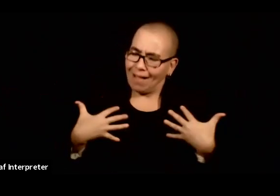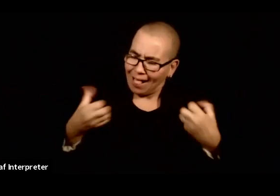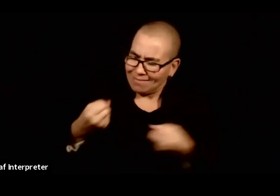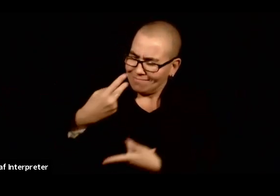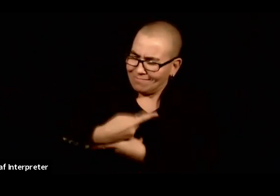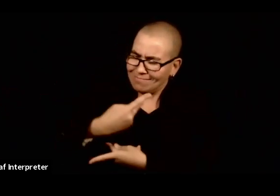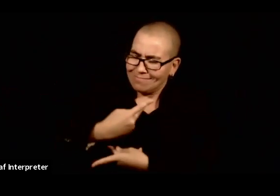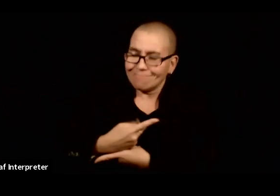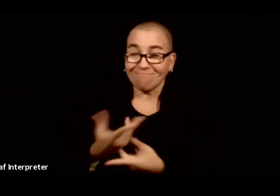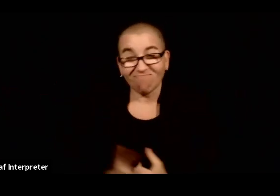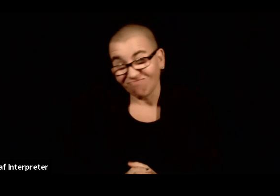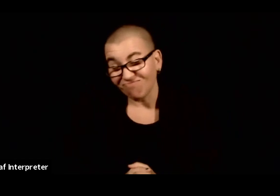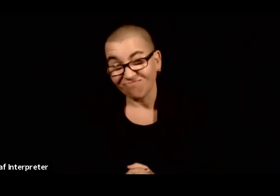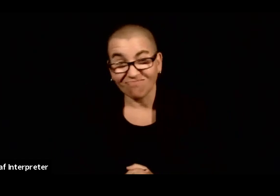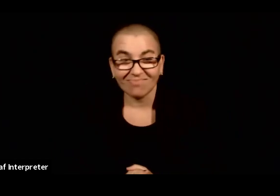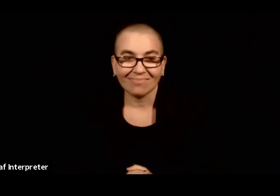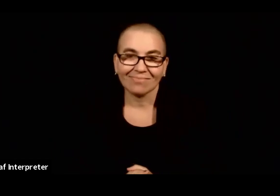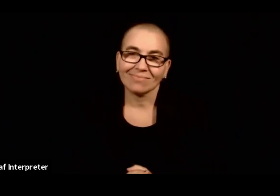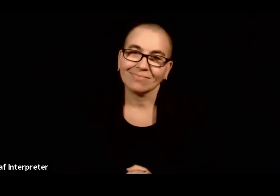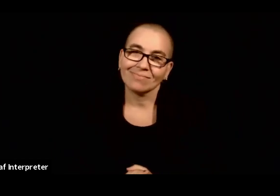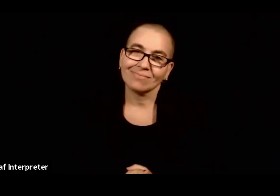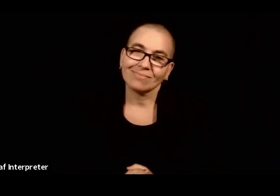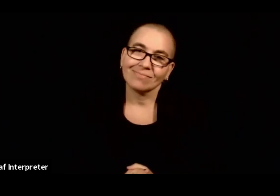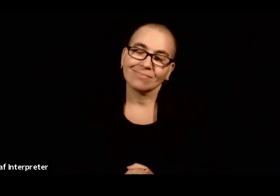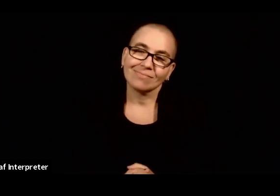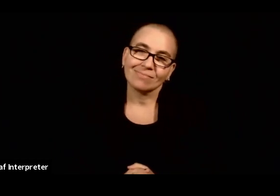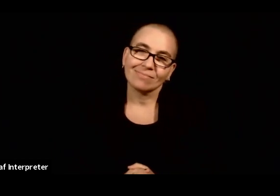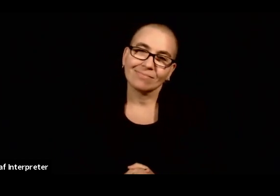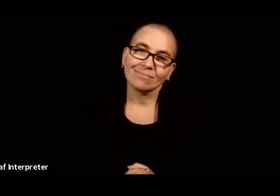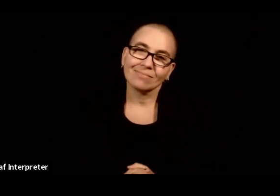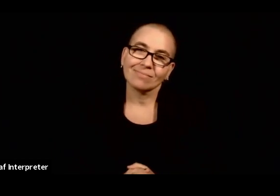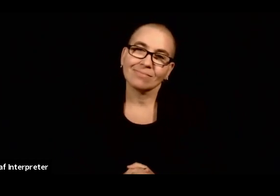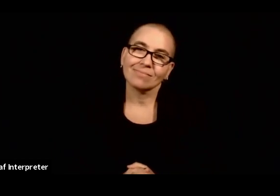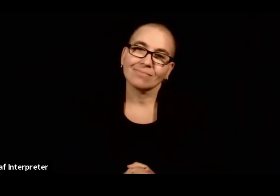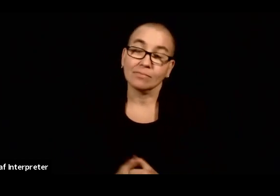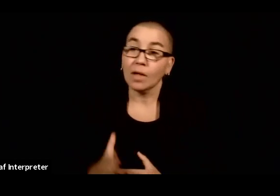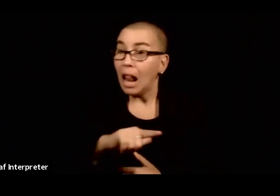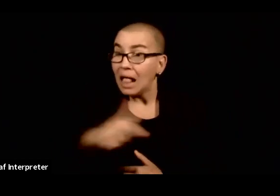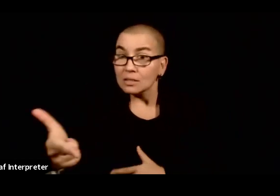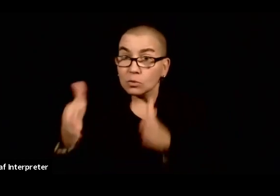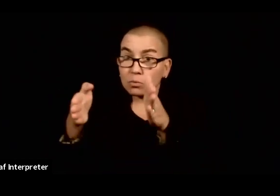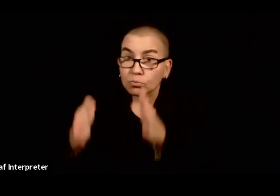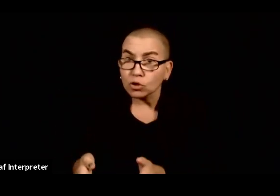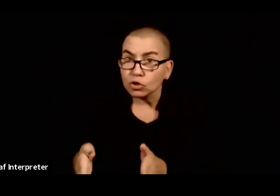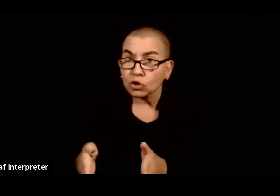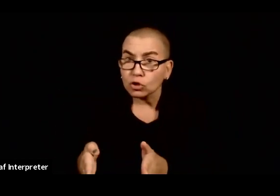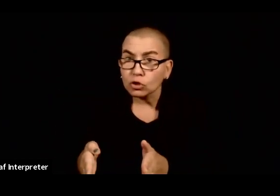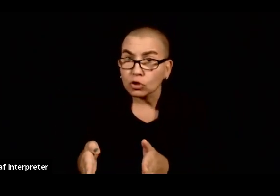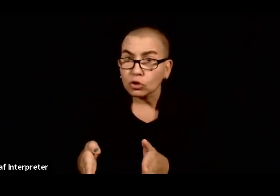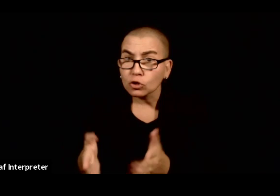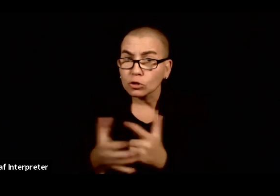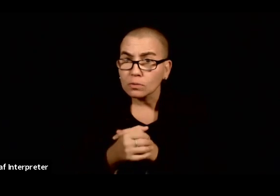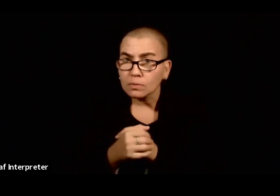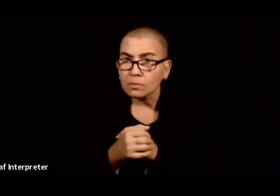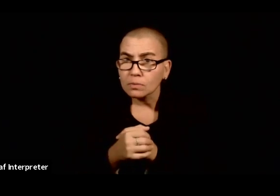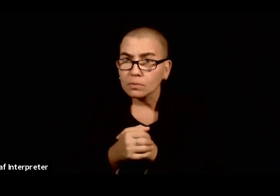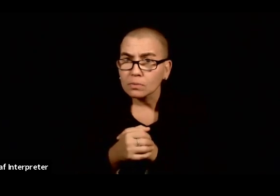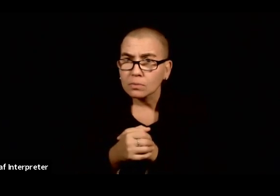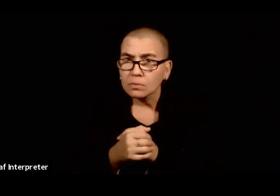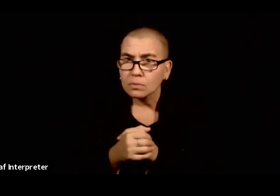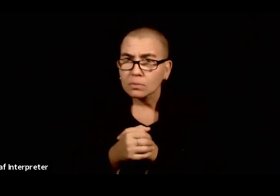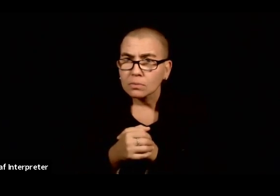Next question, Greta Cole from Mintos. Okay. Hi, I know we're still probably, I think we're about a week